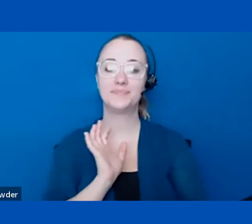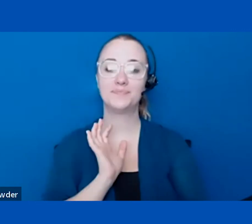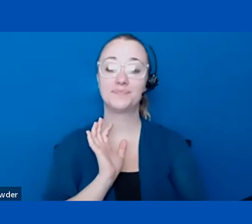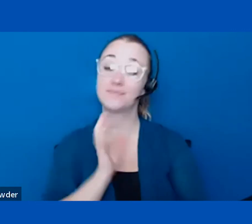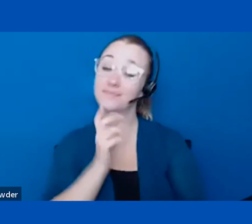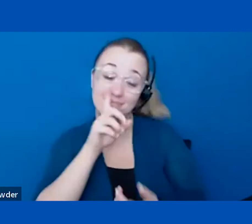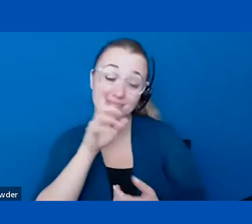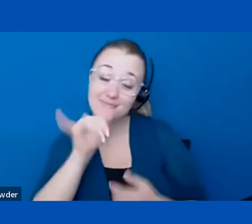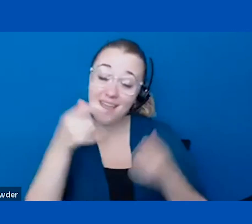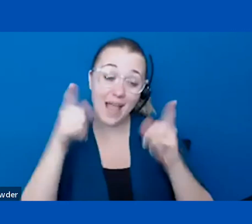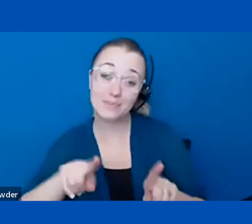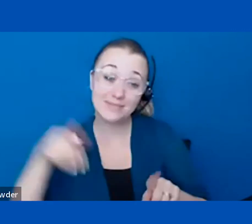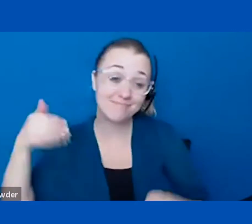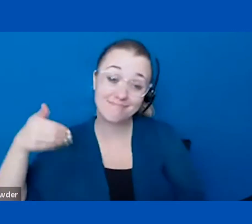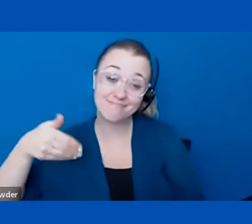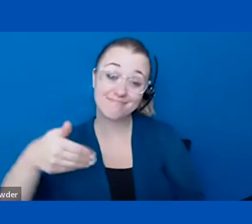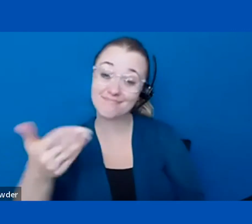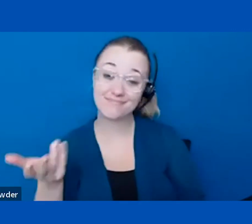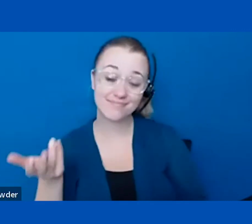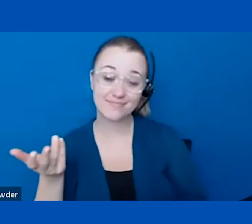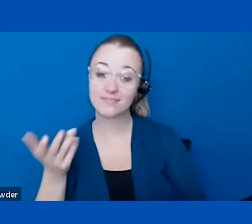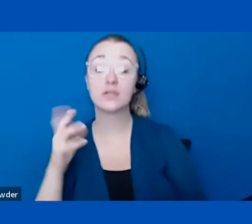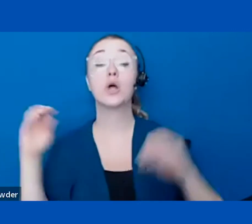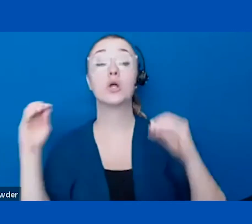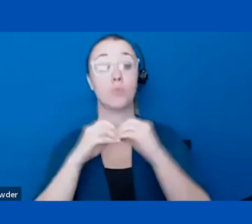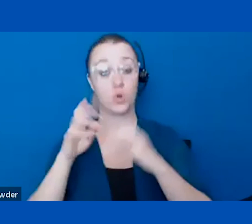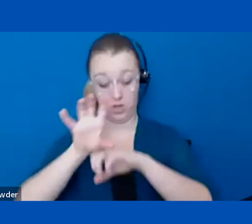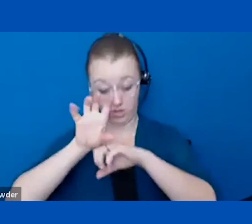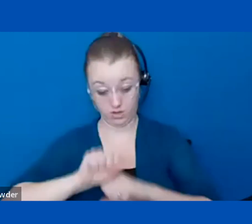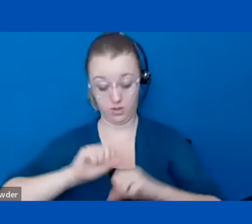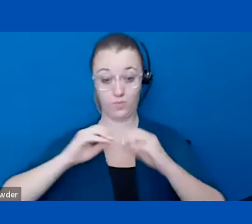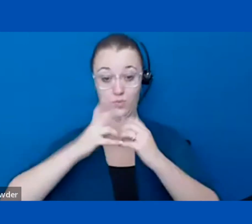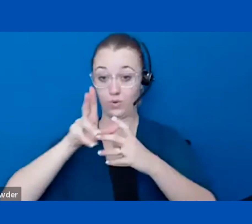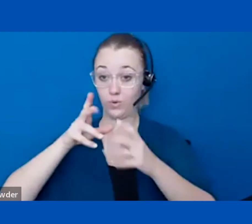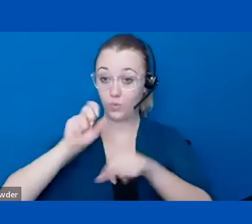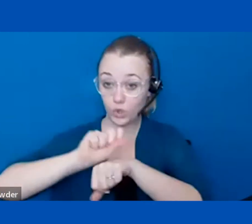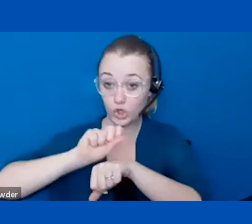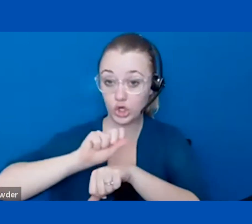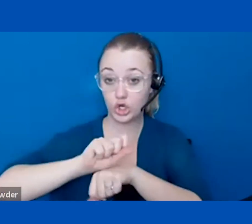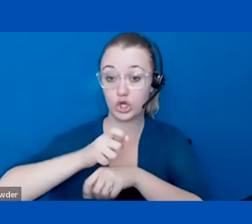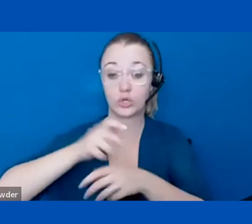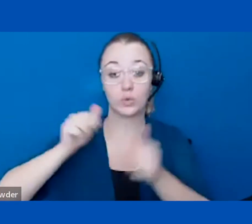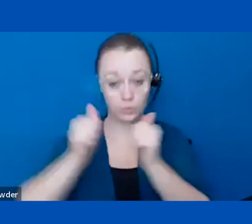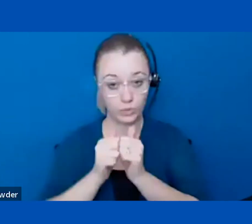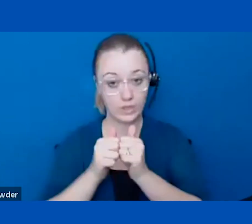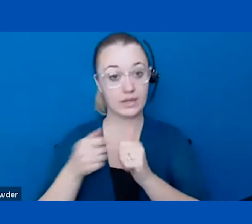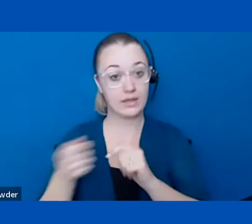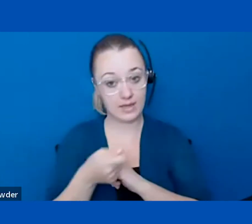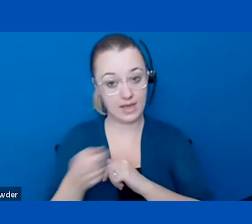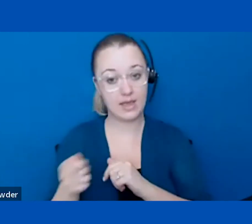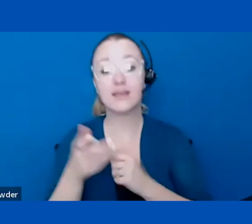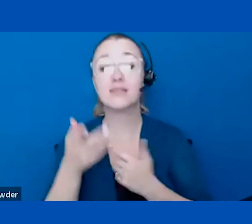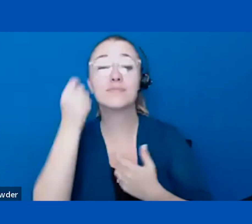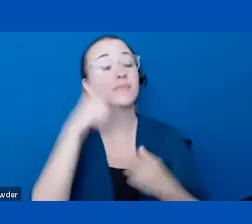happens, you know, and I think that the more that you work with your cane and everything like that, like, you know, as an O&M instructor,